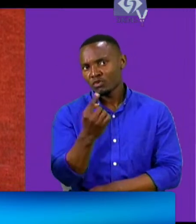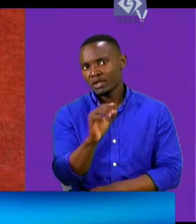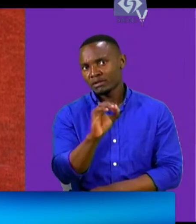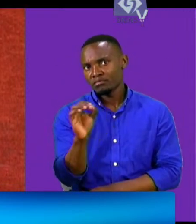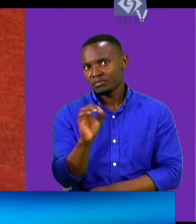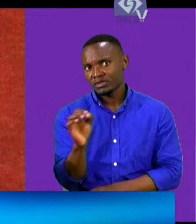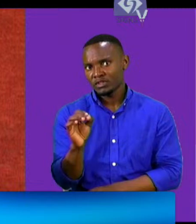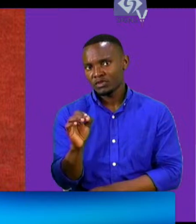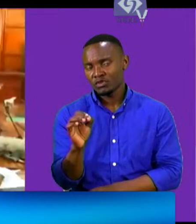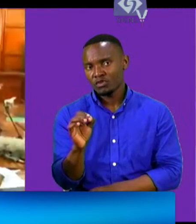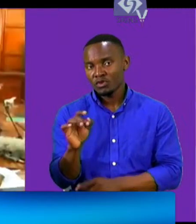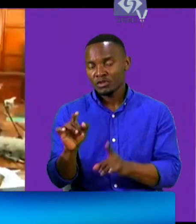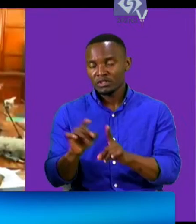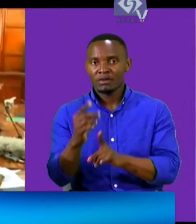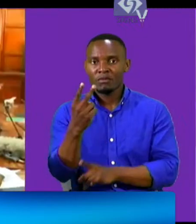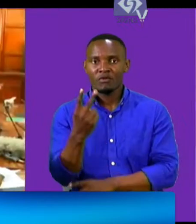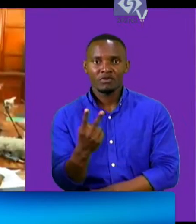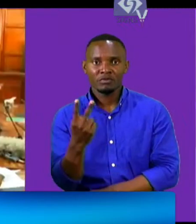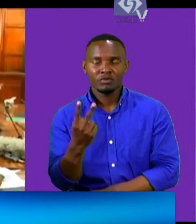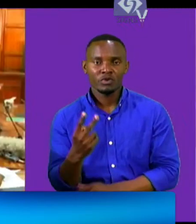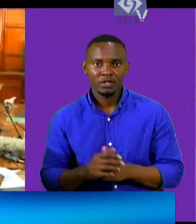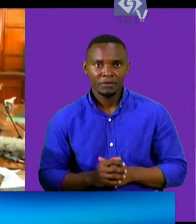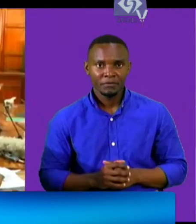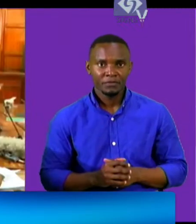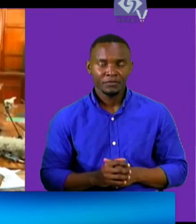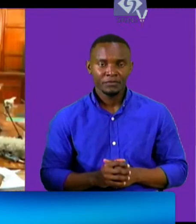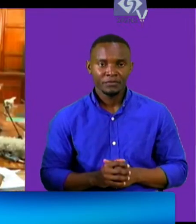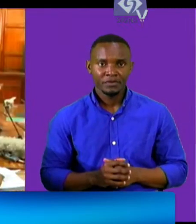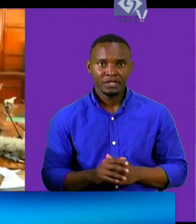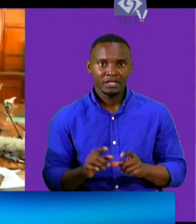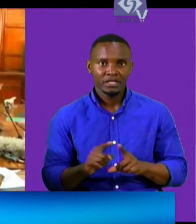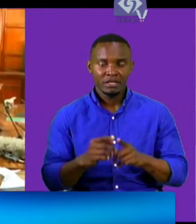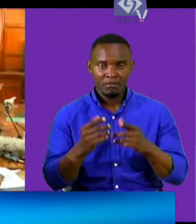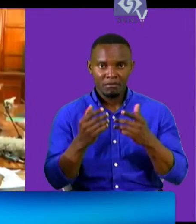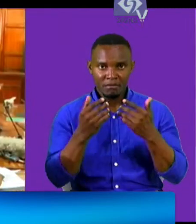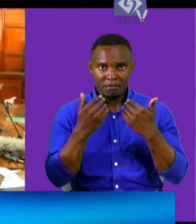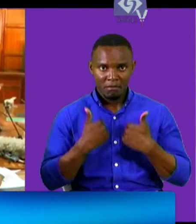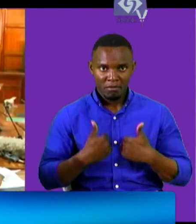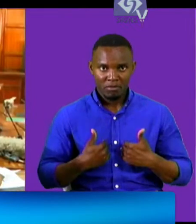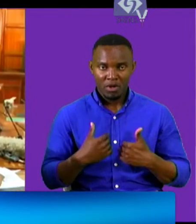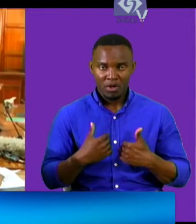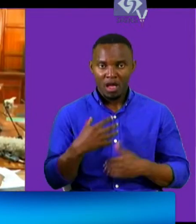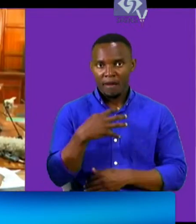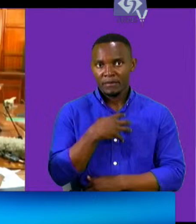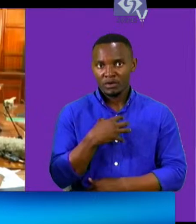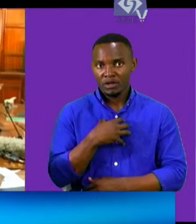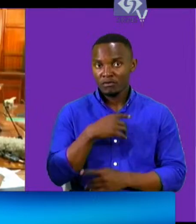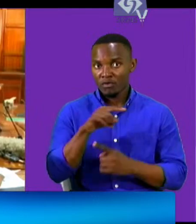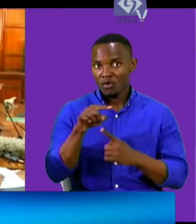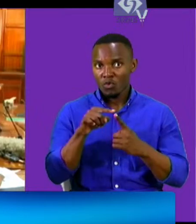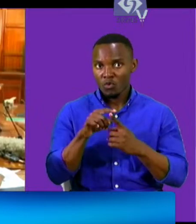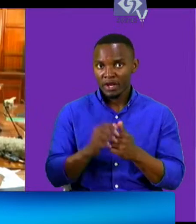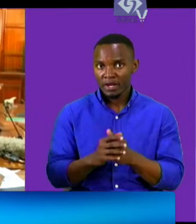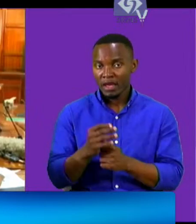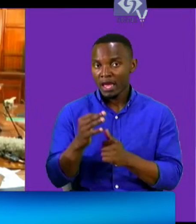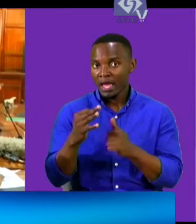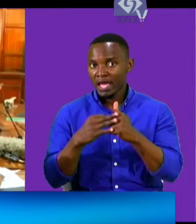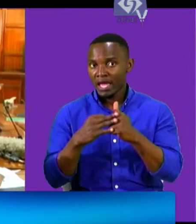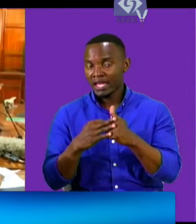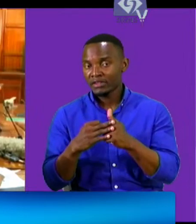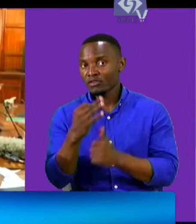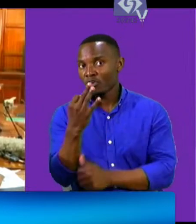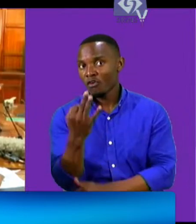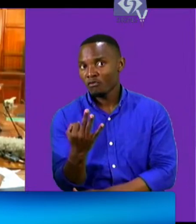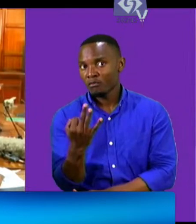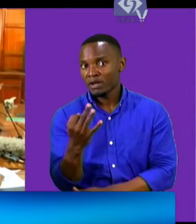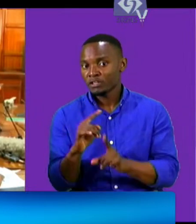and the whole of February. I'll still be on leave by 8th of March, but I offer to give my 8th of March to